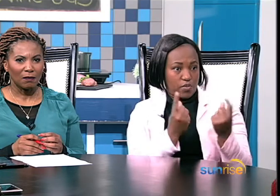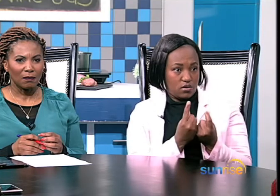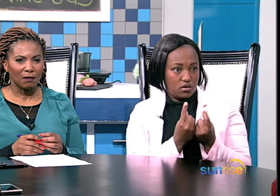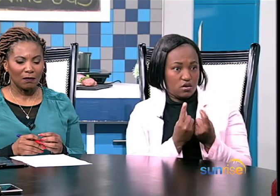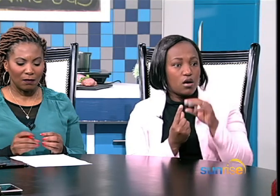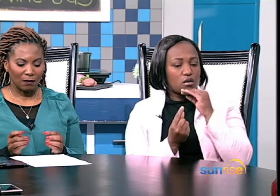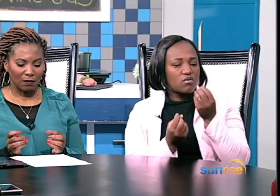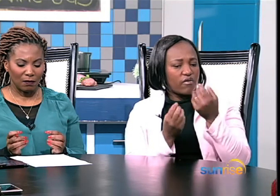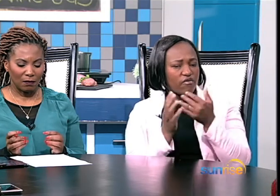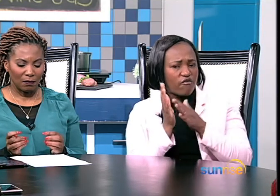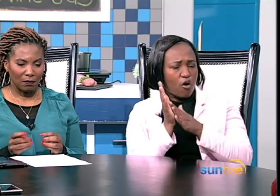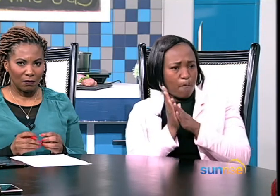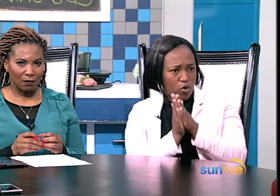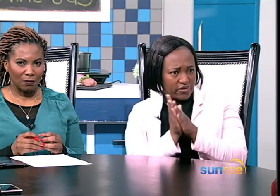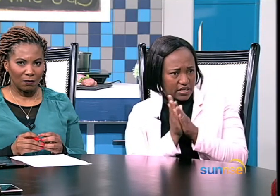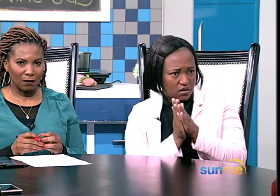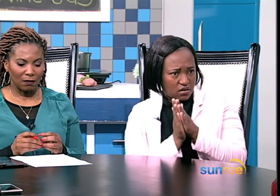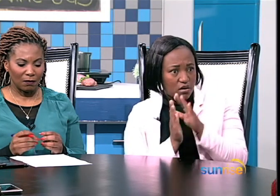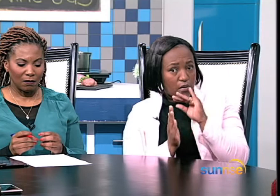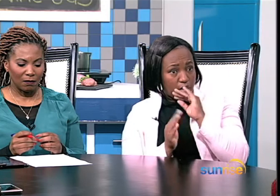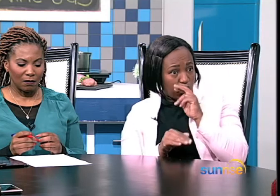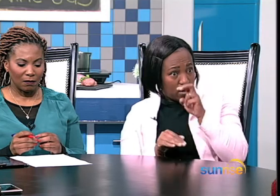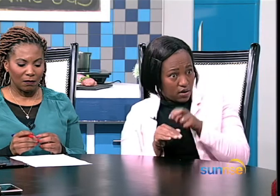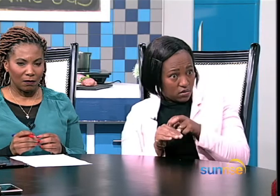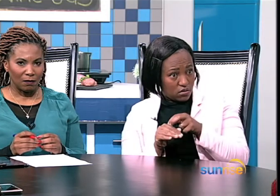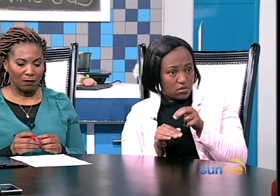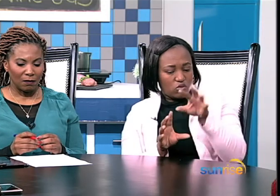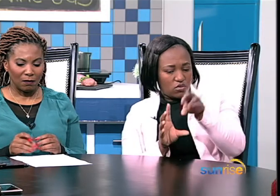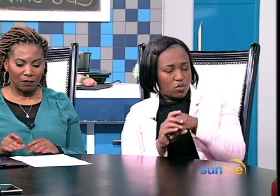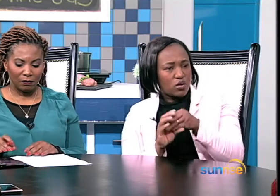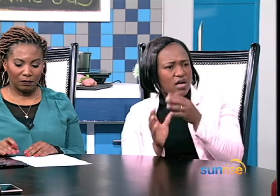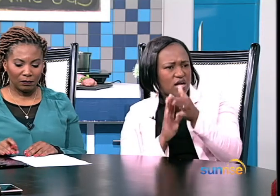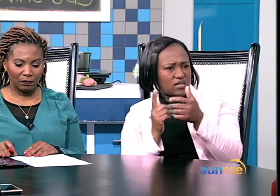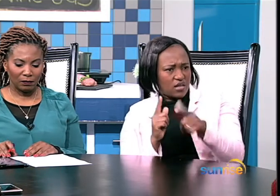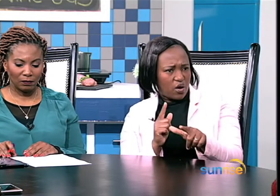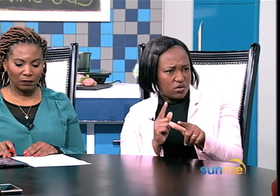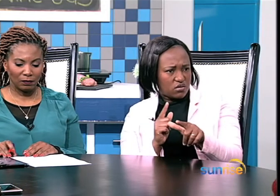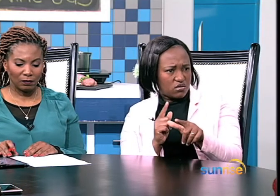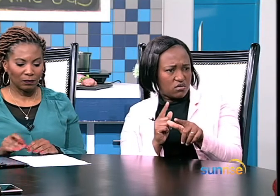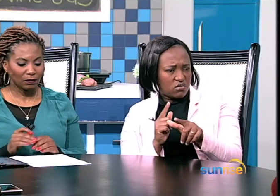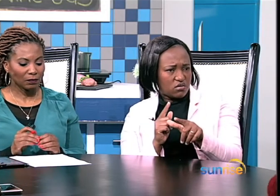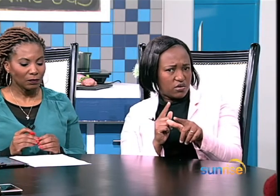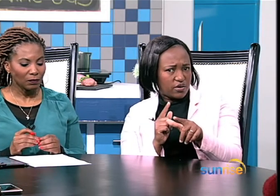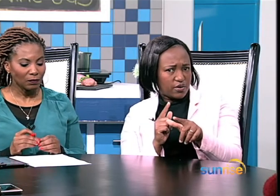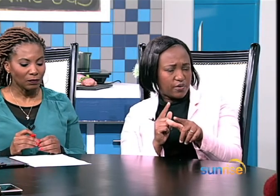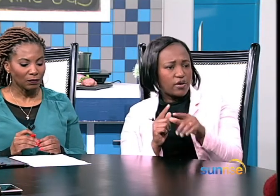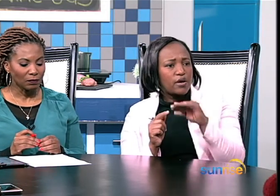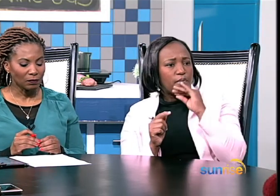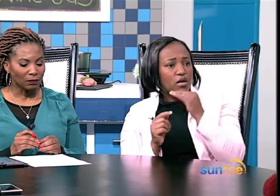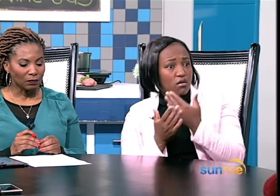motivation whether we would need to include the sign language and to see if it can be included, resulting into